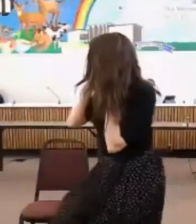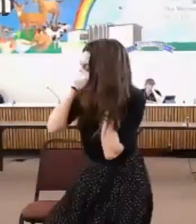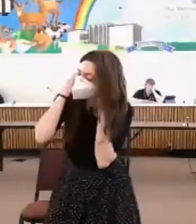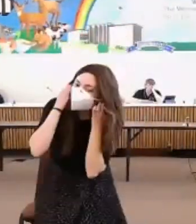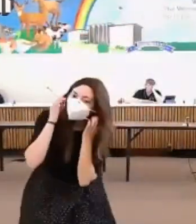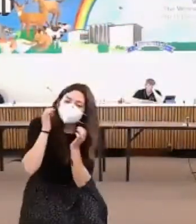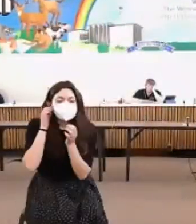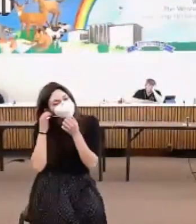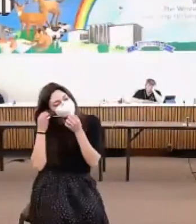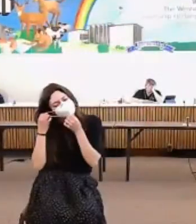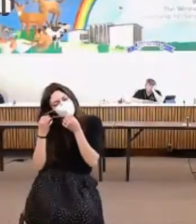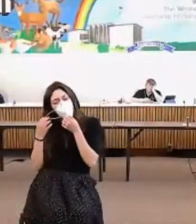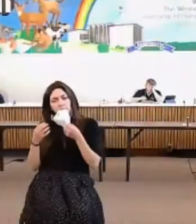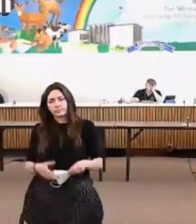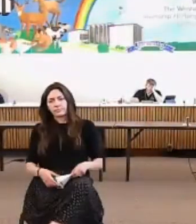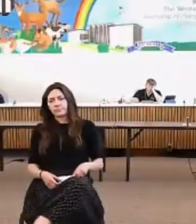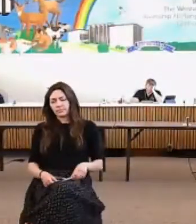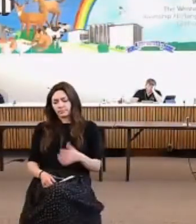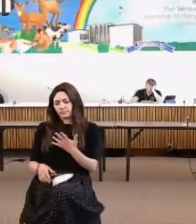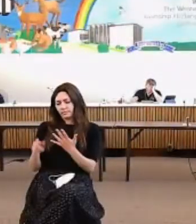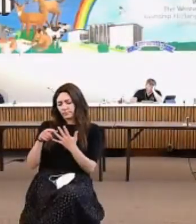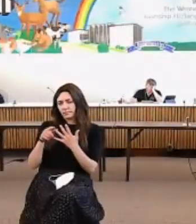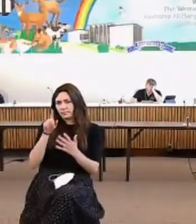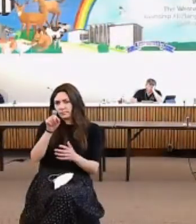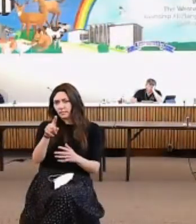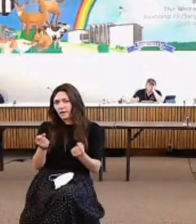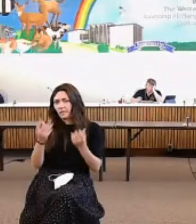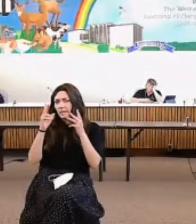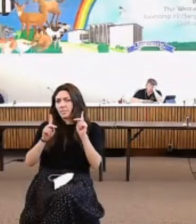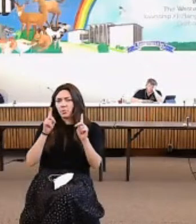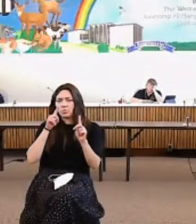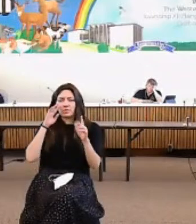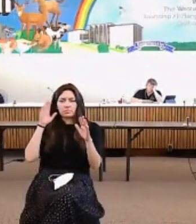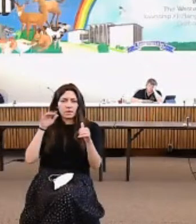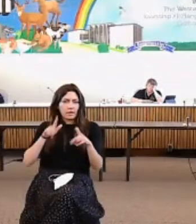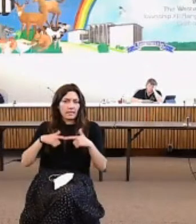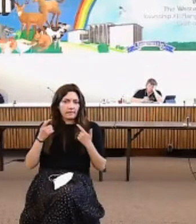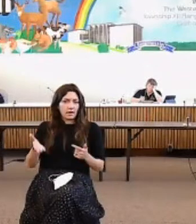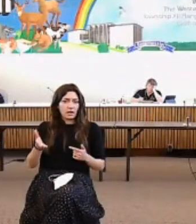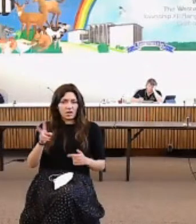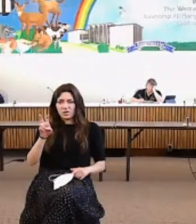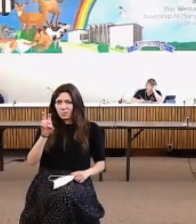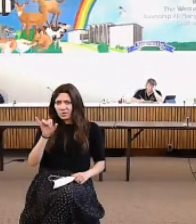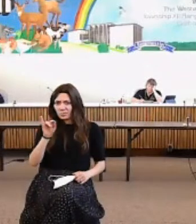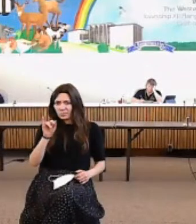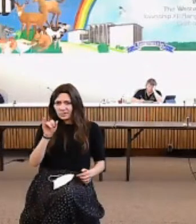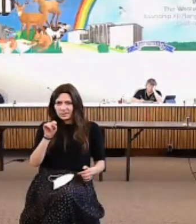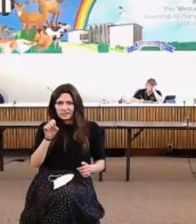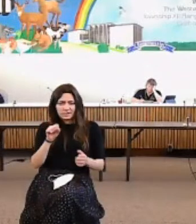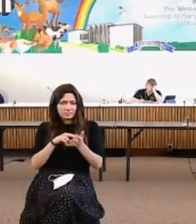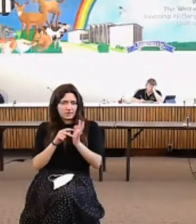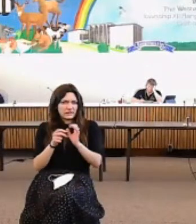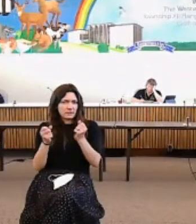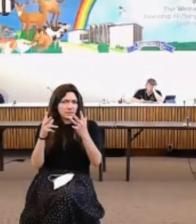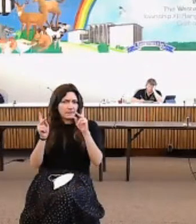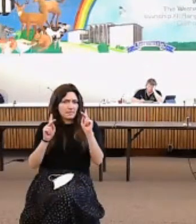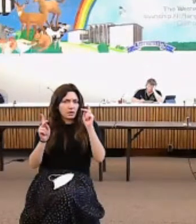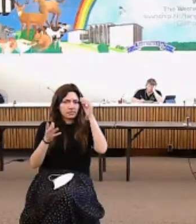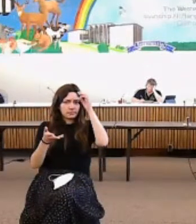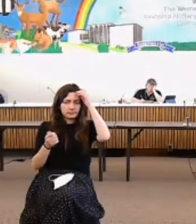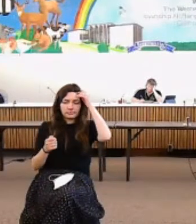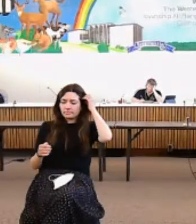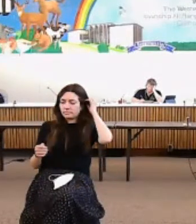many people would you be expecting in this? You said 200 units. What is that Well, translate? 200 units,